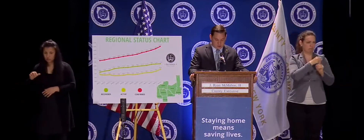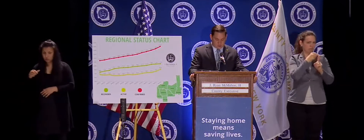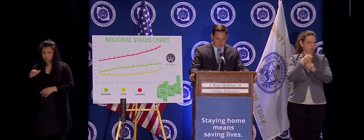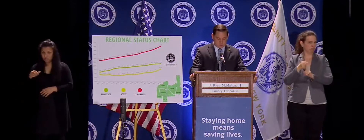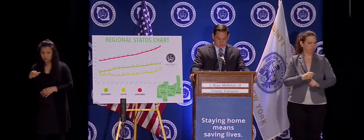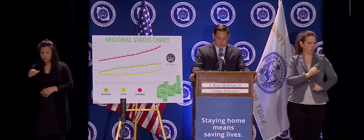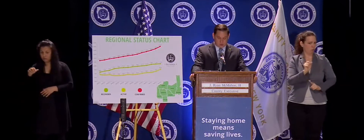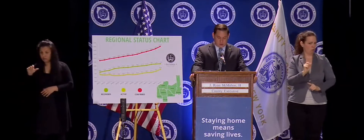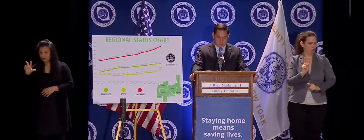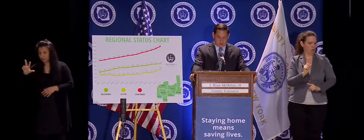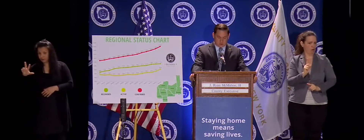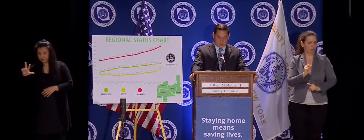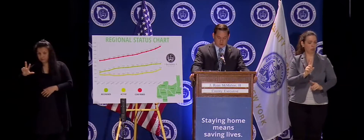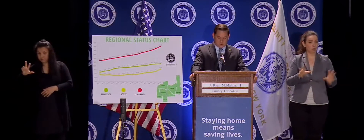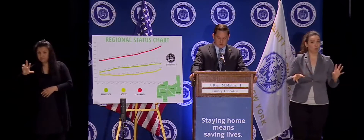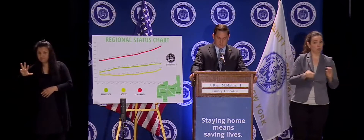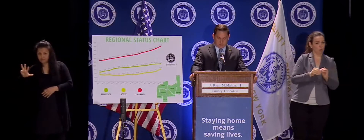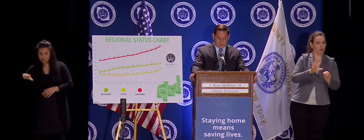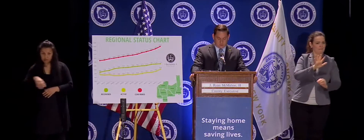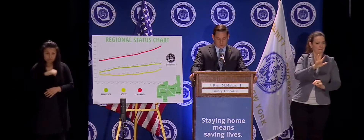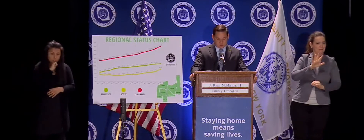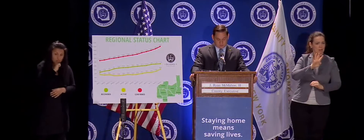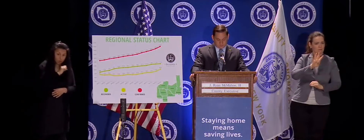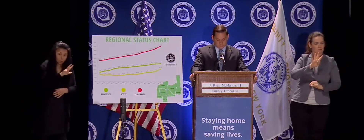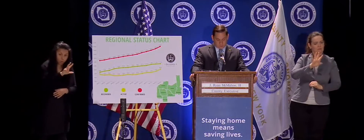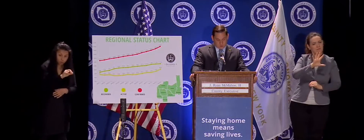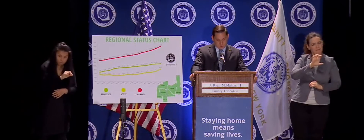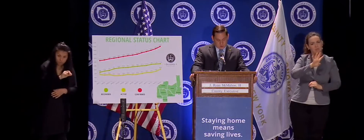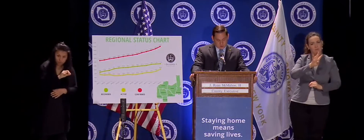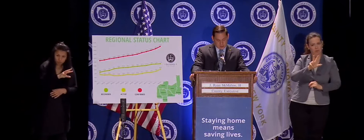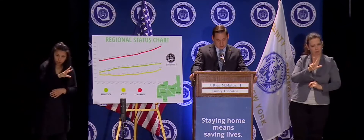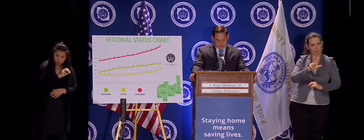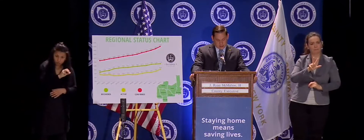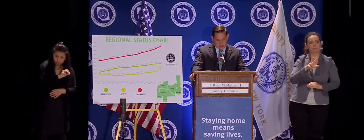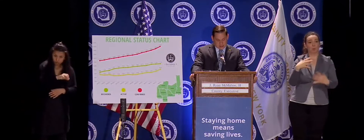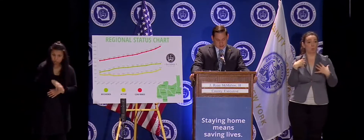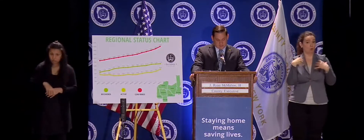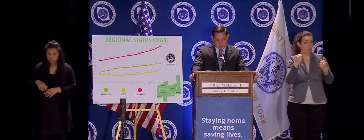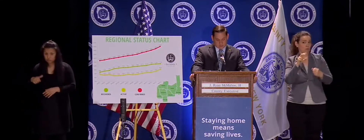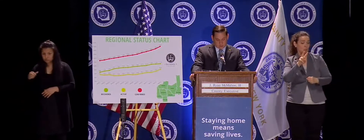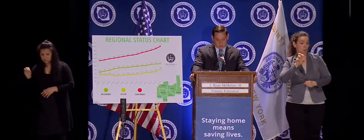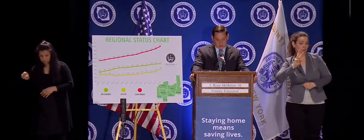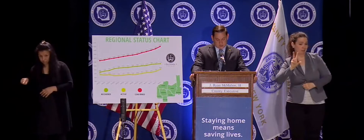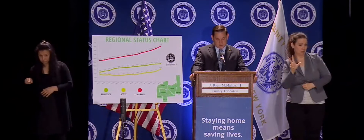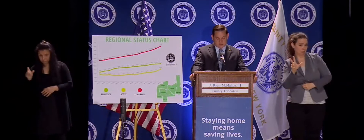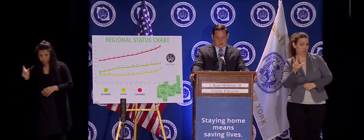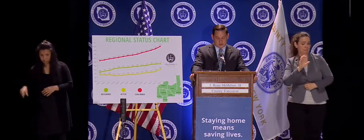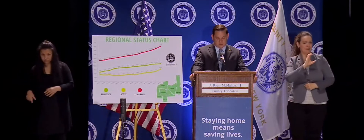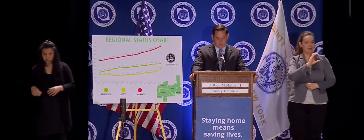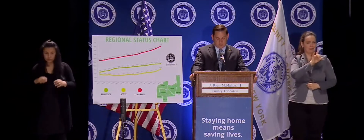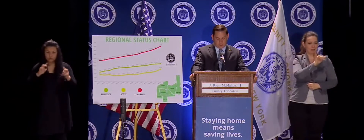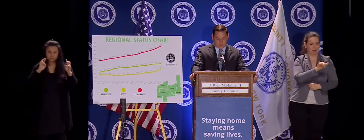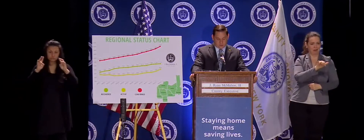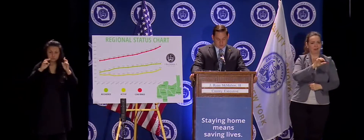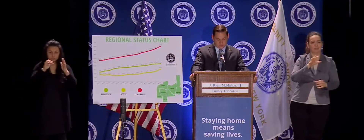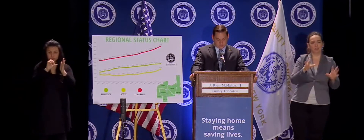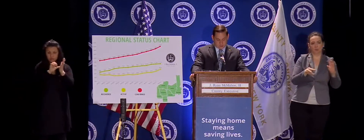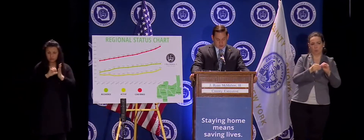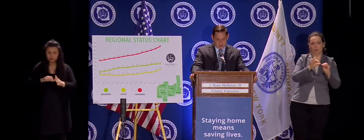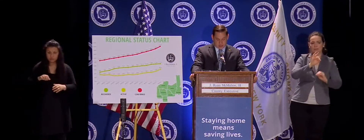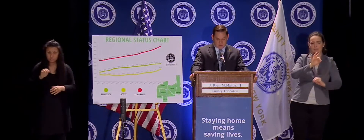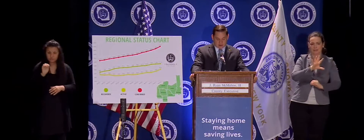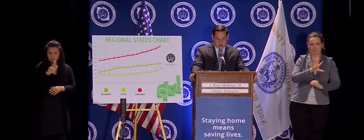City of Syracuse, 263 recoveries. Town of Clay, 95 total cases, 71